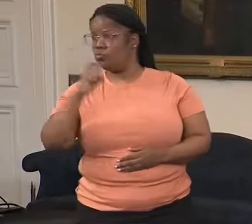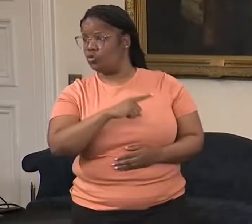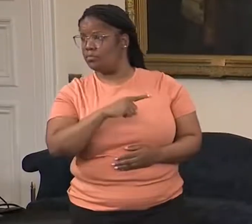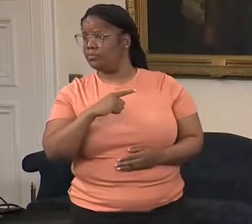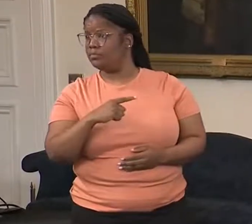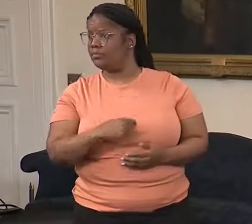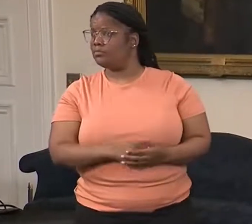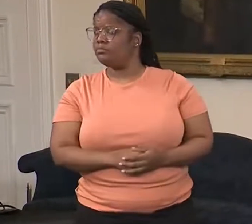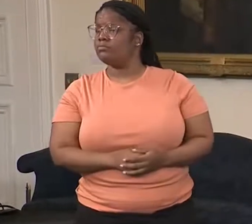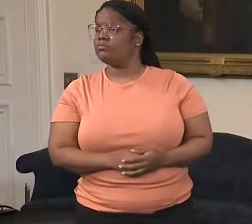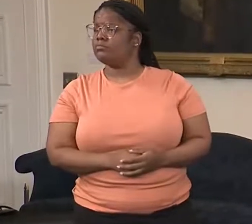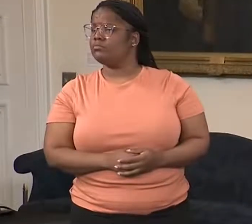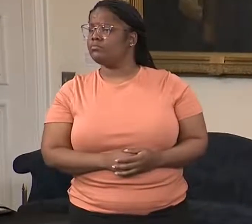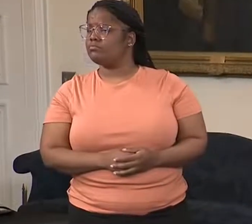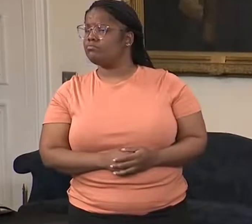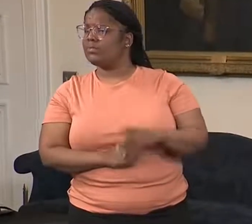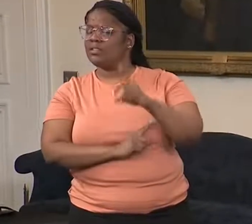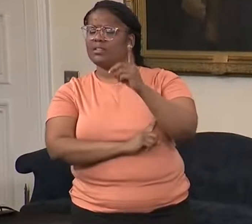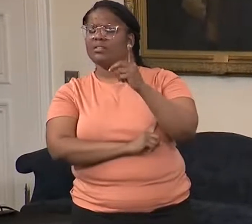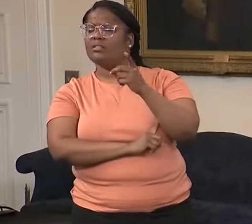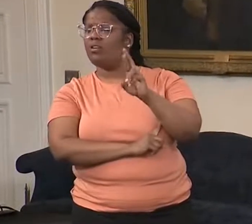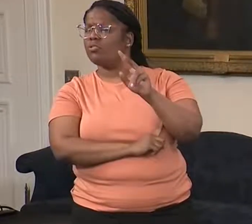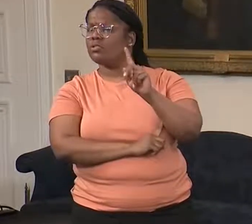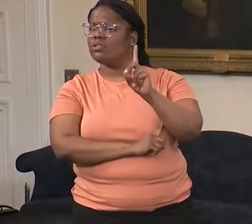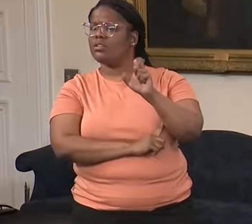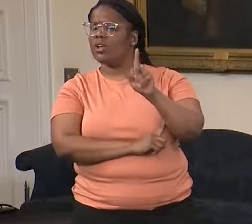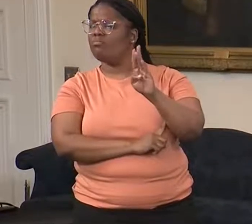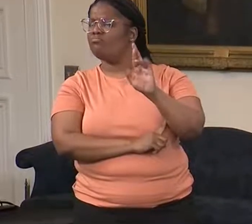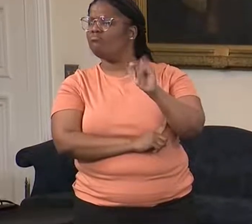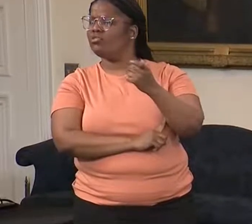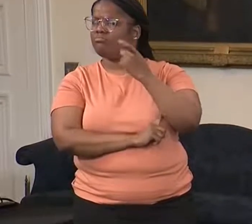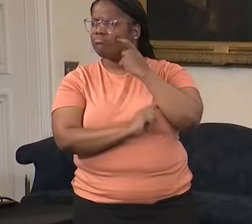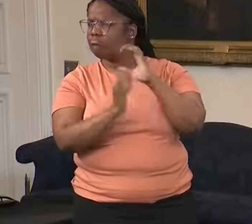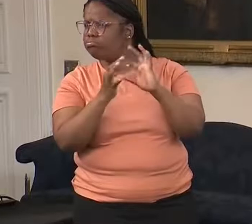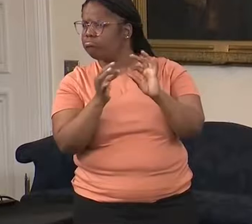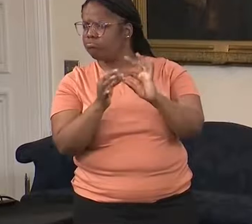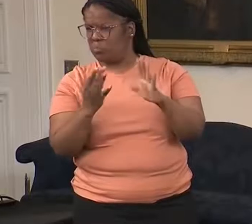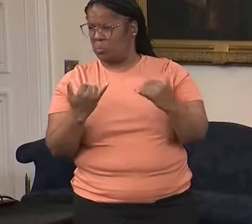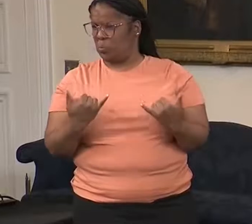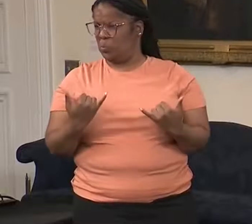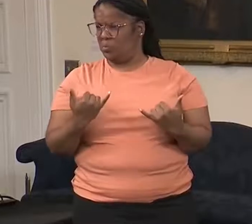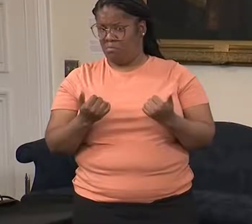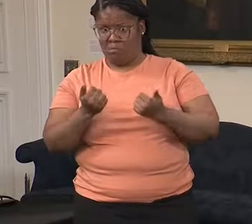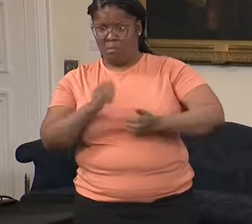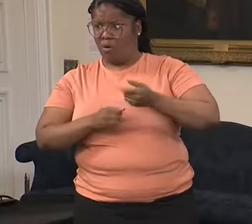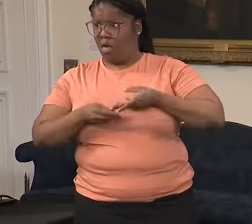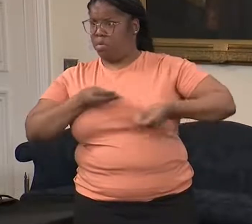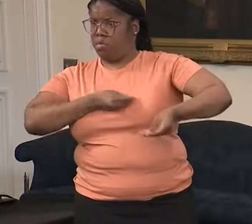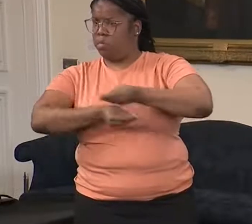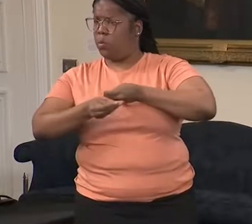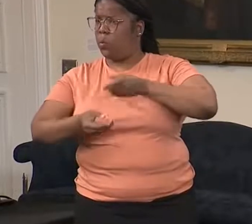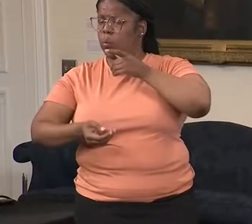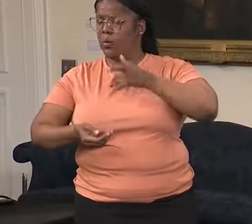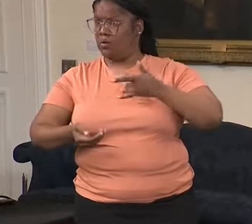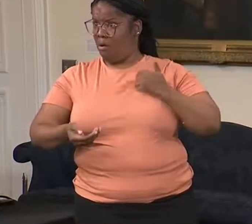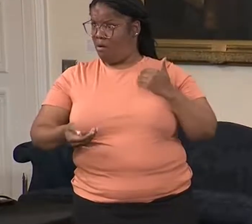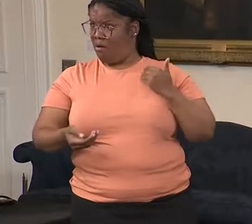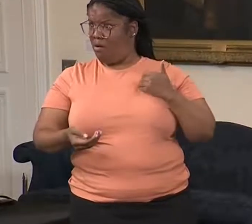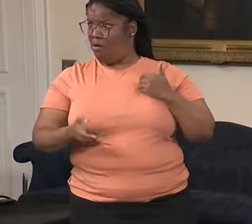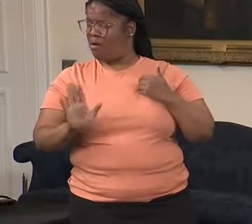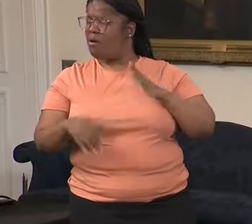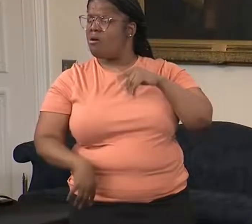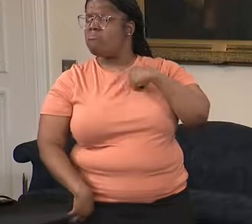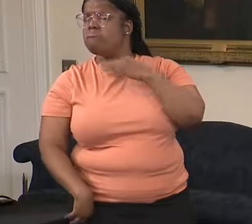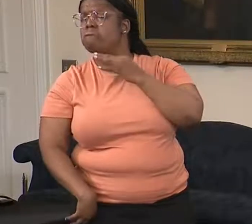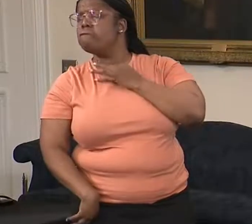Dr. Delbert just said that the spread right now is particularly concerning amongst young people. So a question